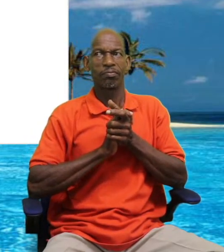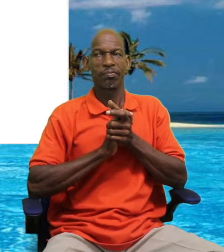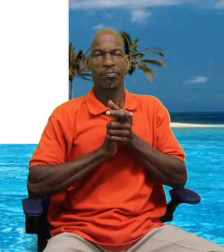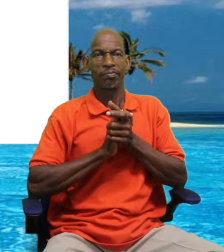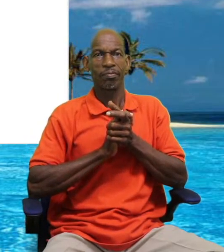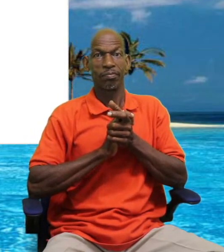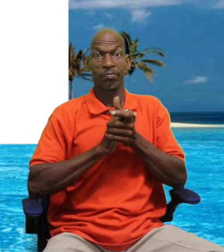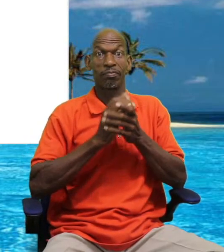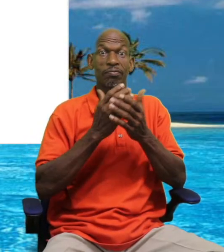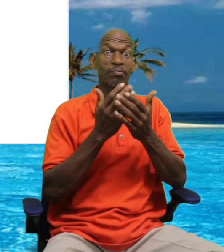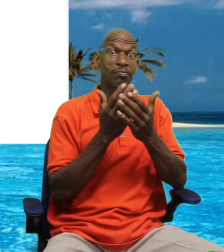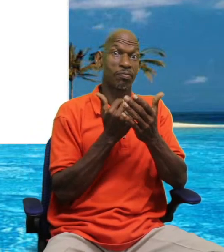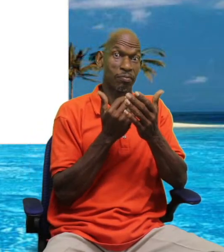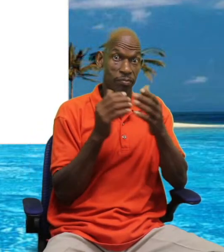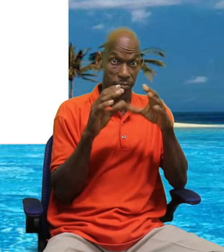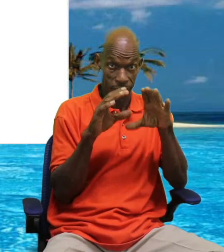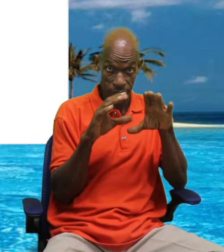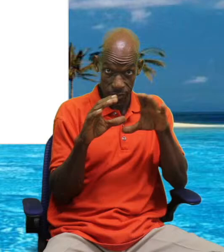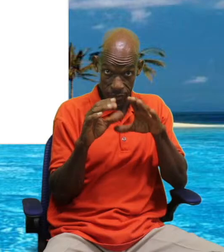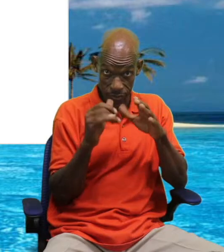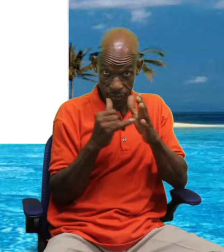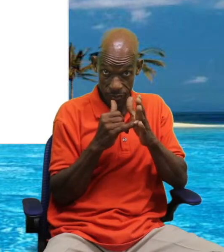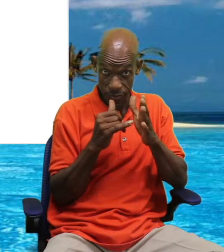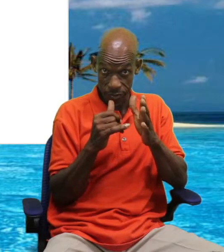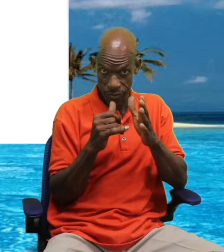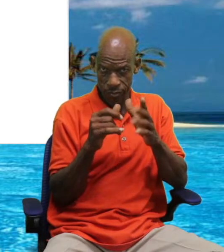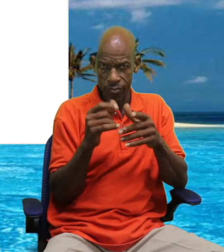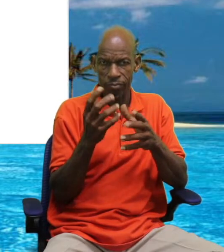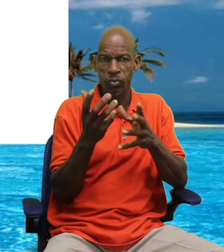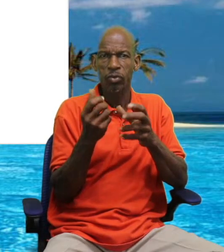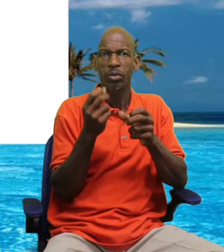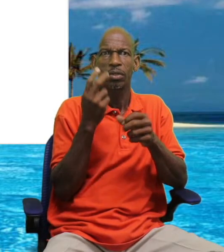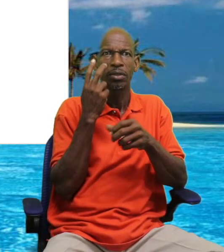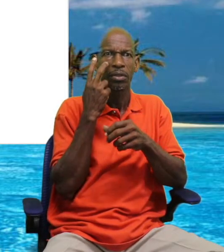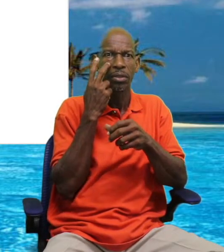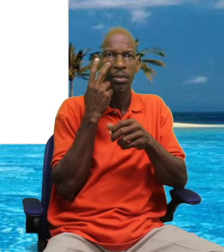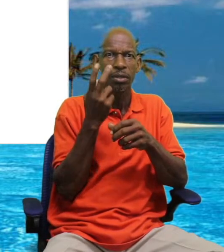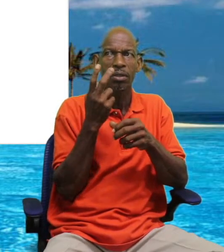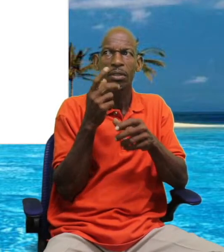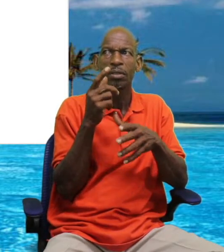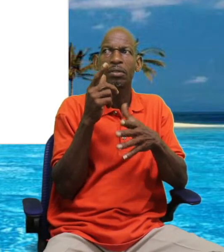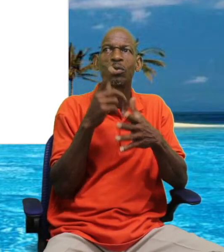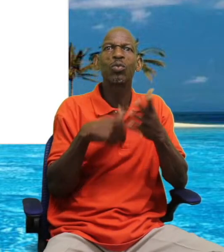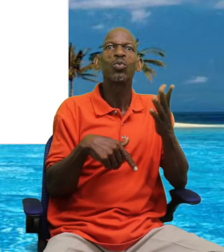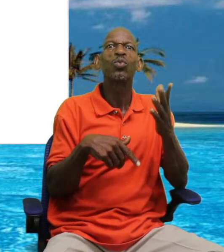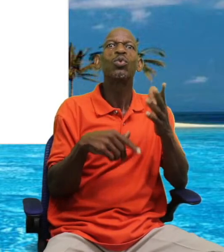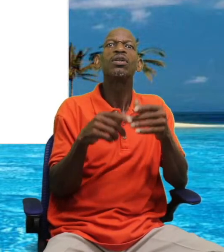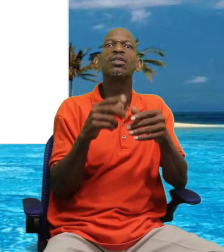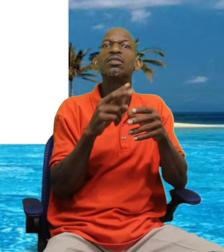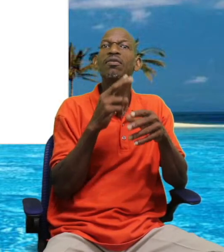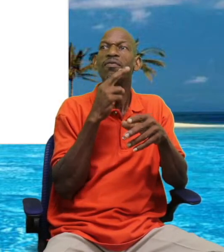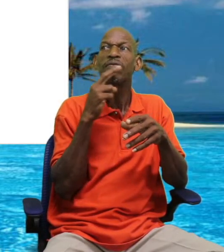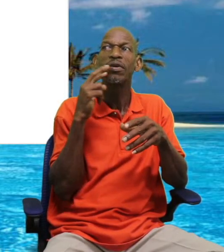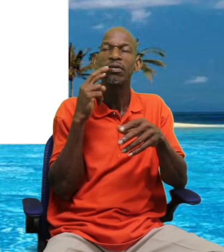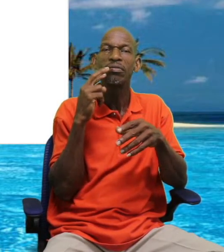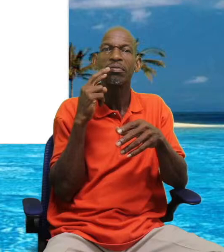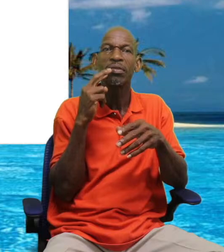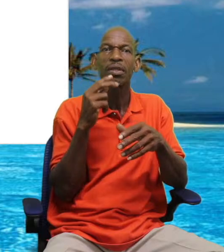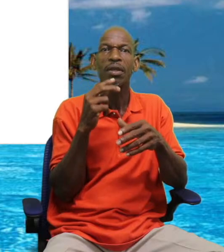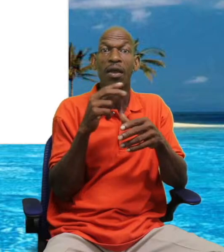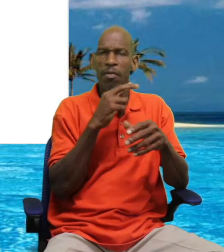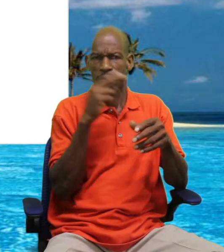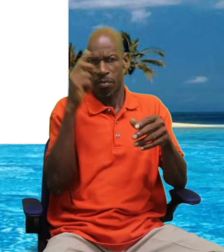the subject, we are going to identify the verb. So the verb in the sentence is an action word. Verb could